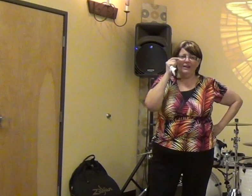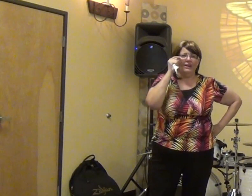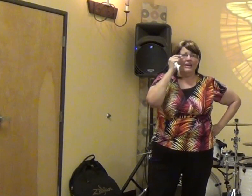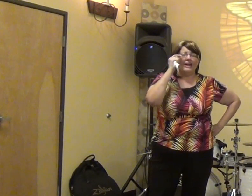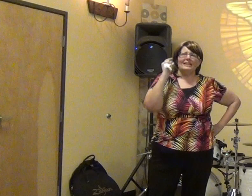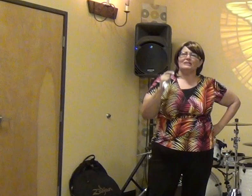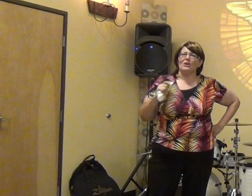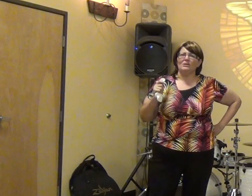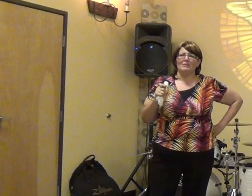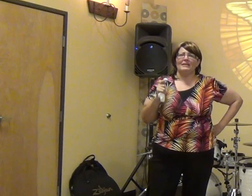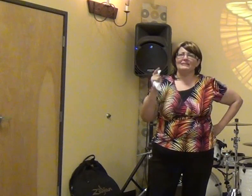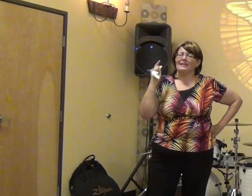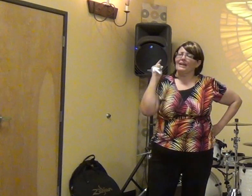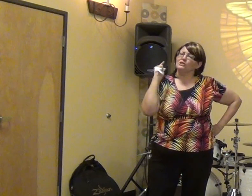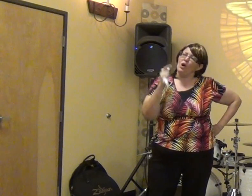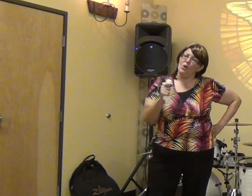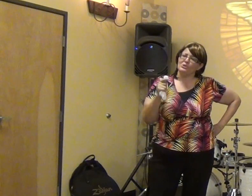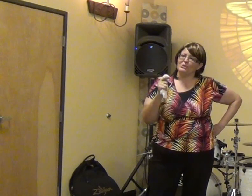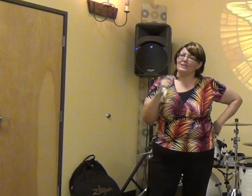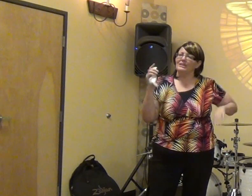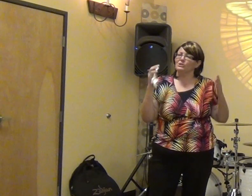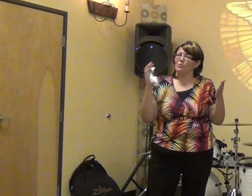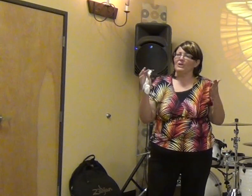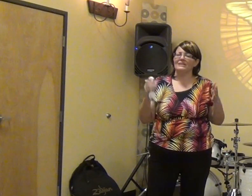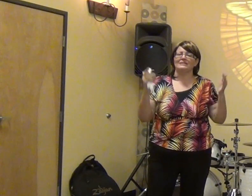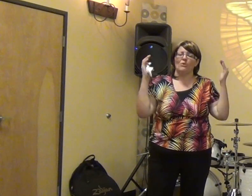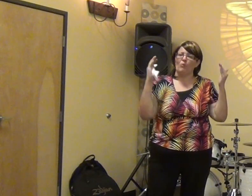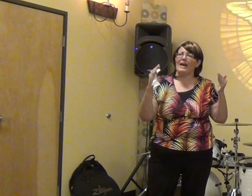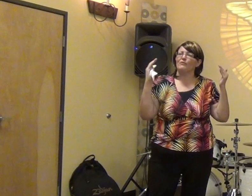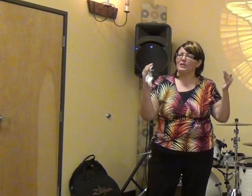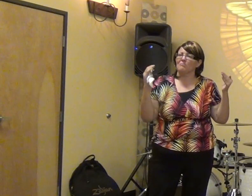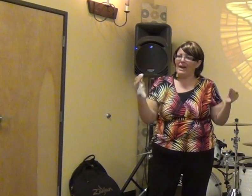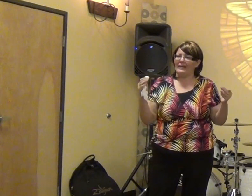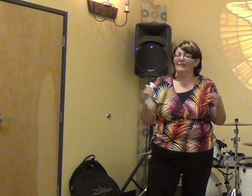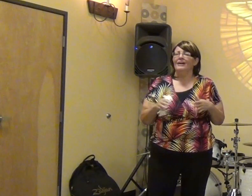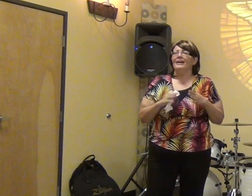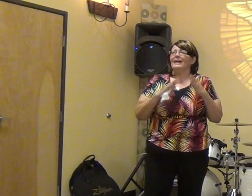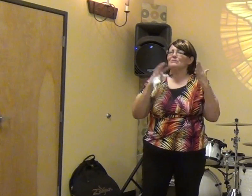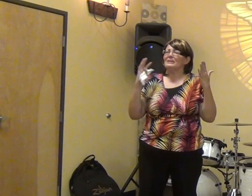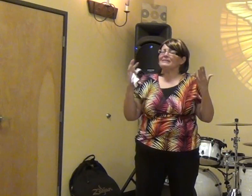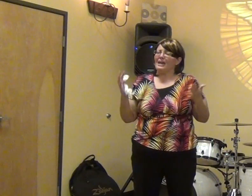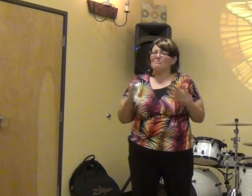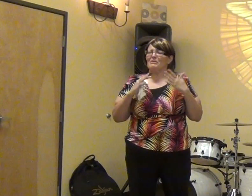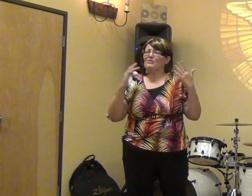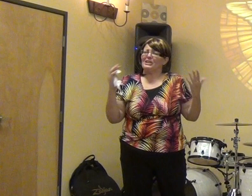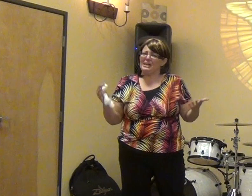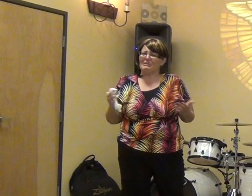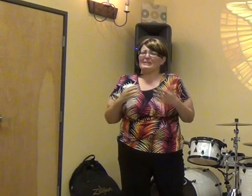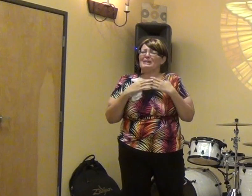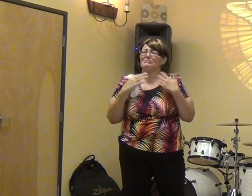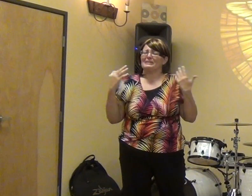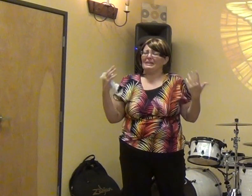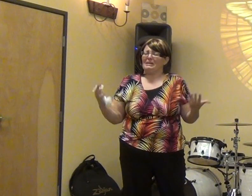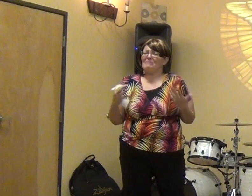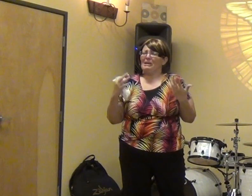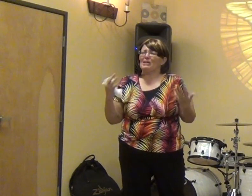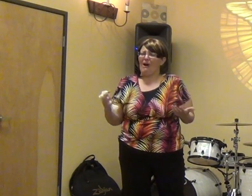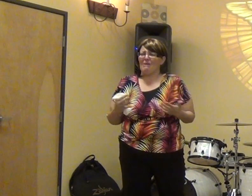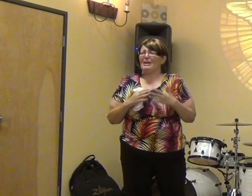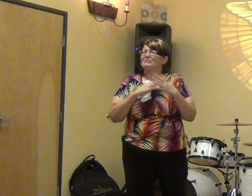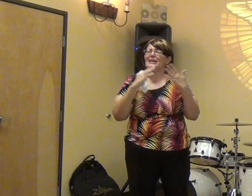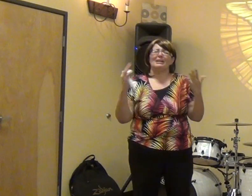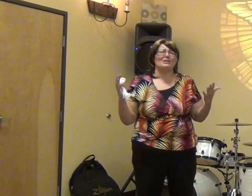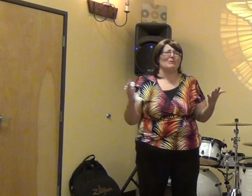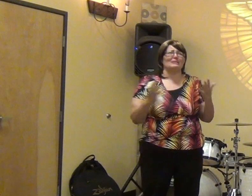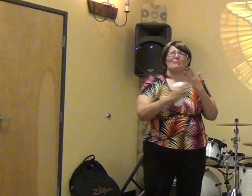Pasadena. And he turned to me and he said, I told you. And in his words, he said, wait for the money. He's been telling me for years that he was going to give me a